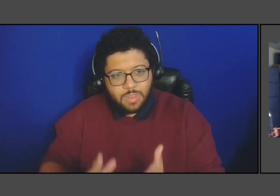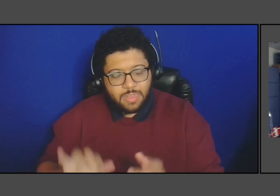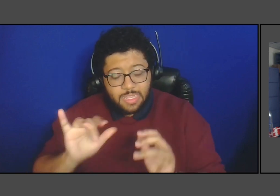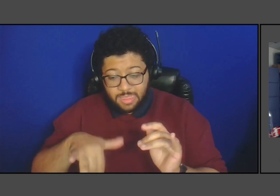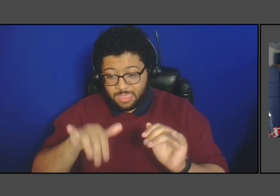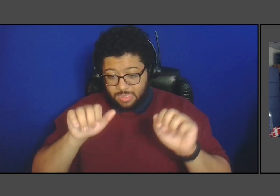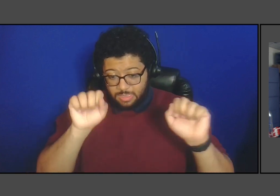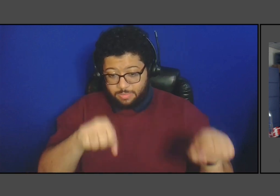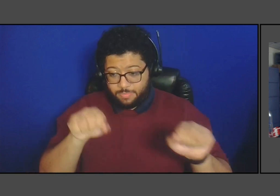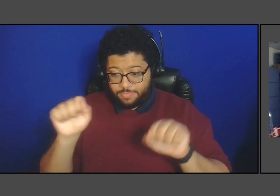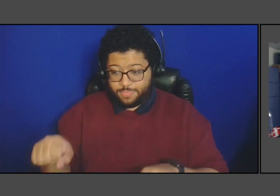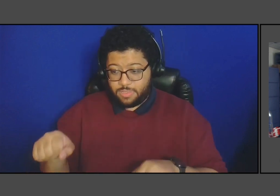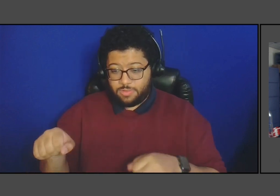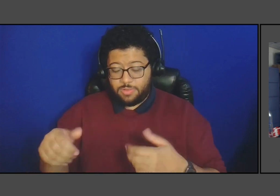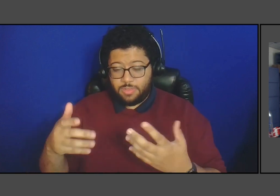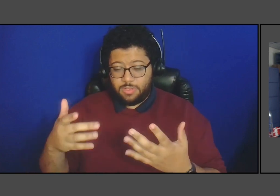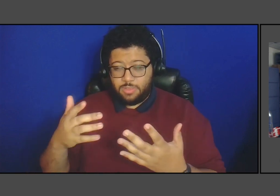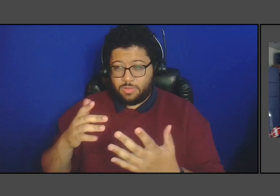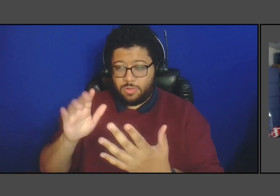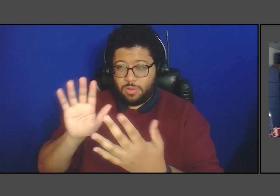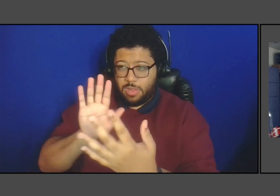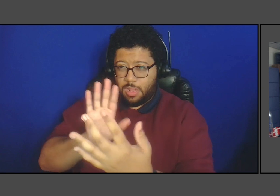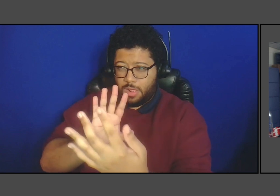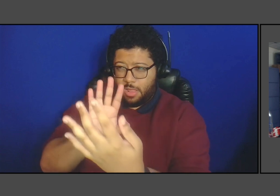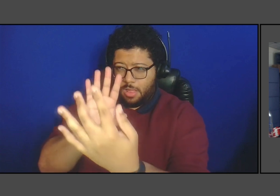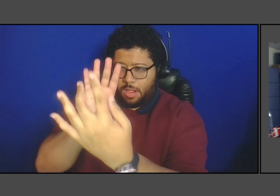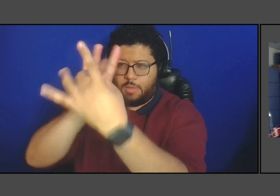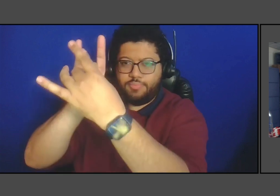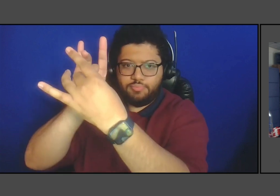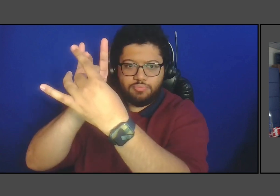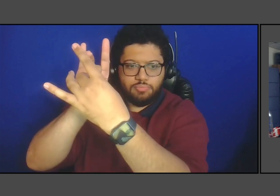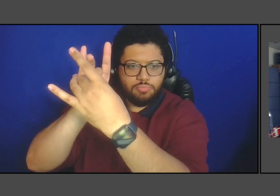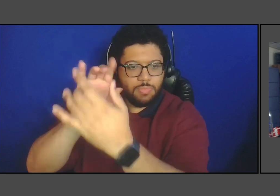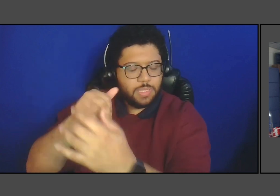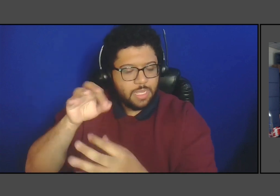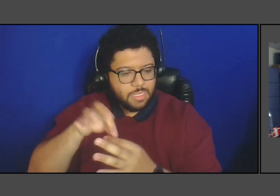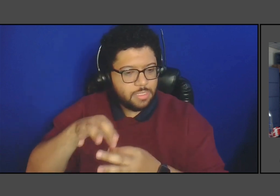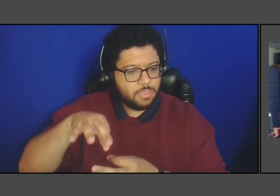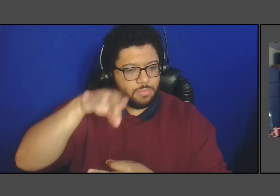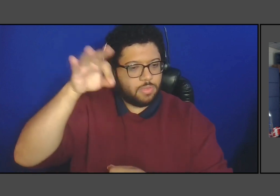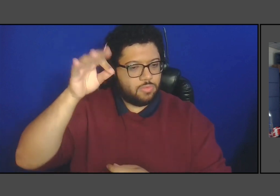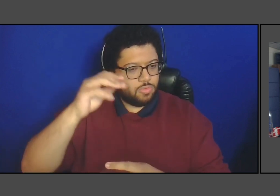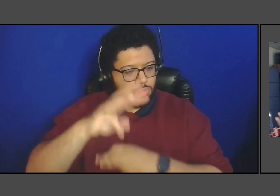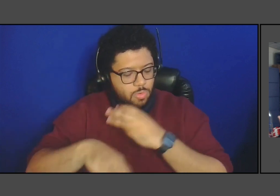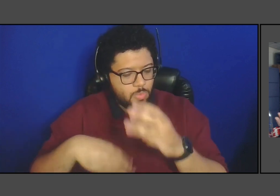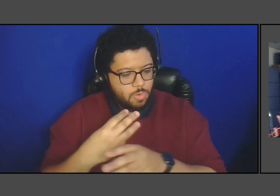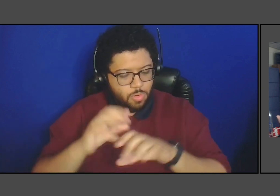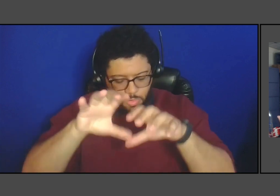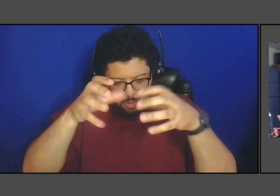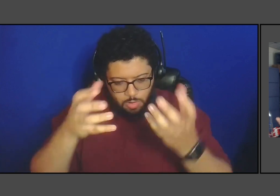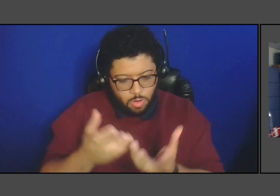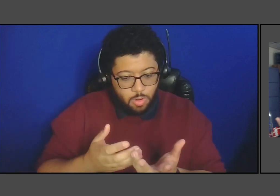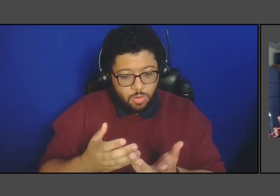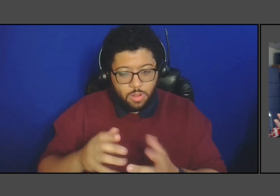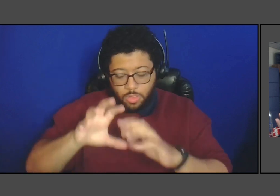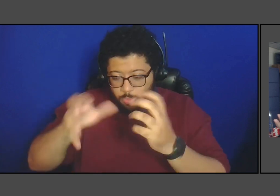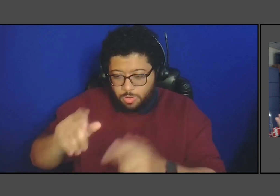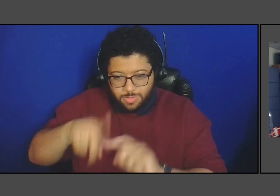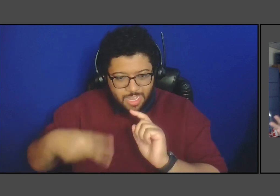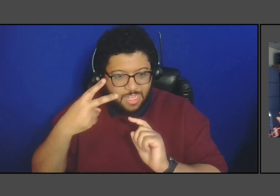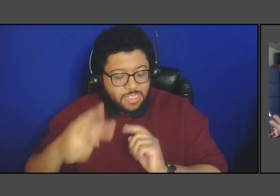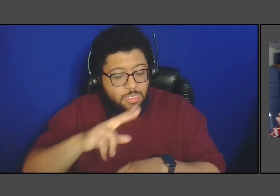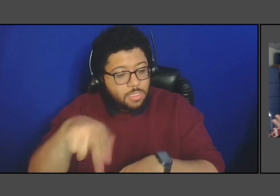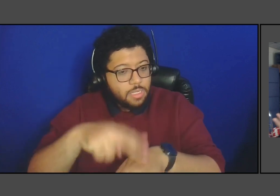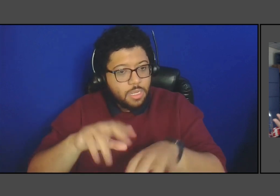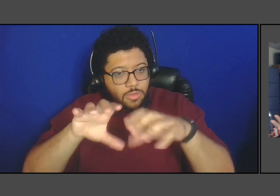tap into the spiritual world, the unseen world, the natural world, which nature is profoundly